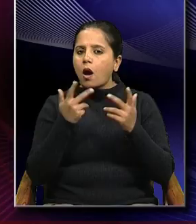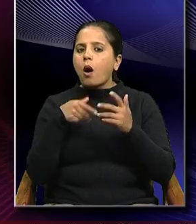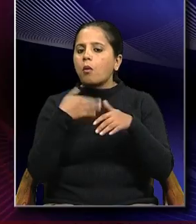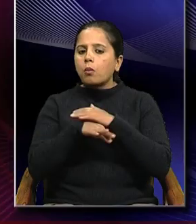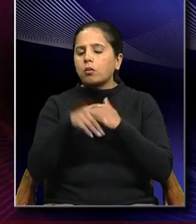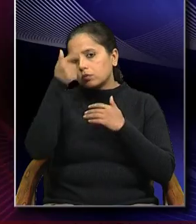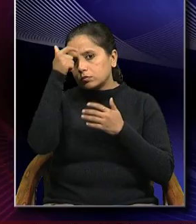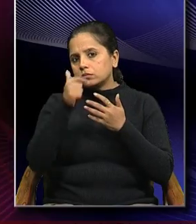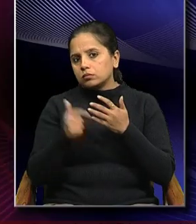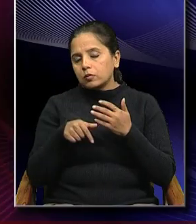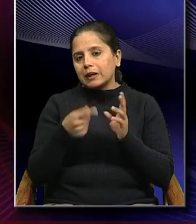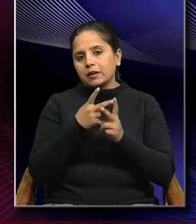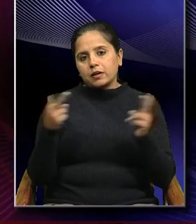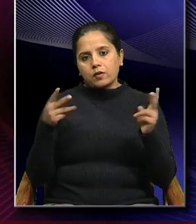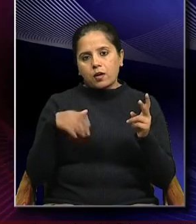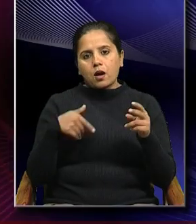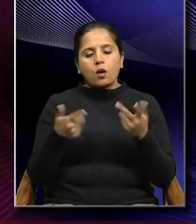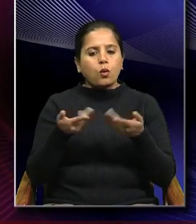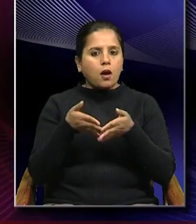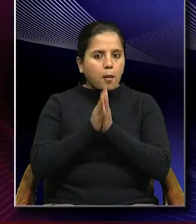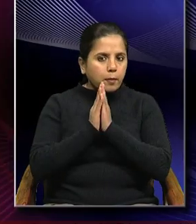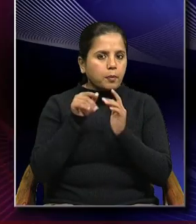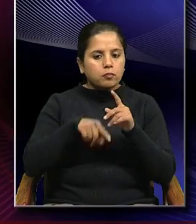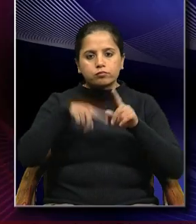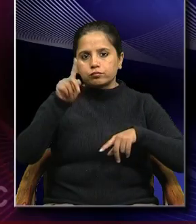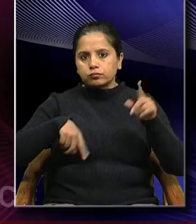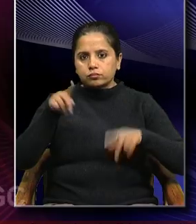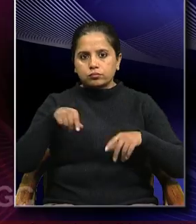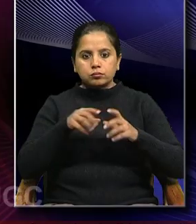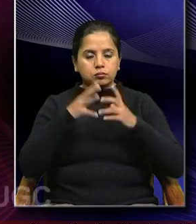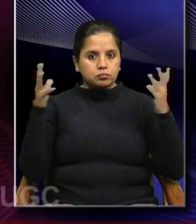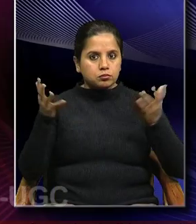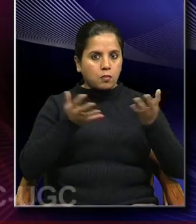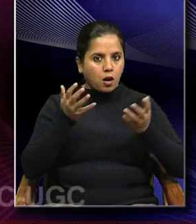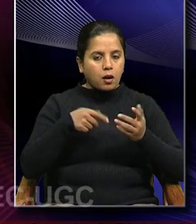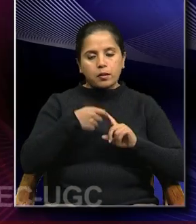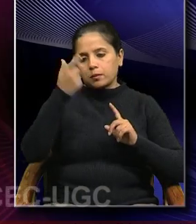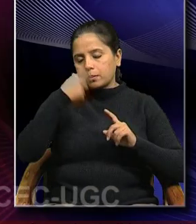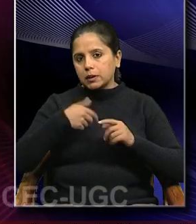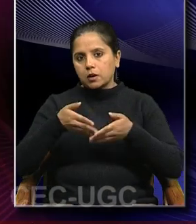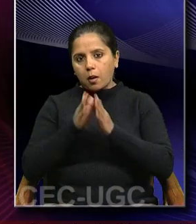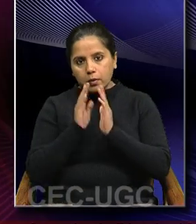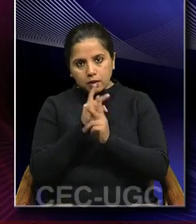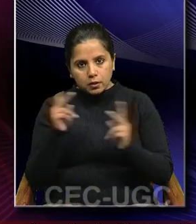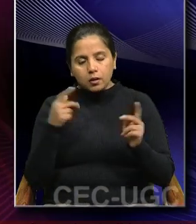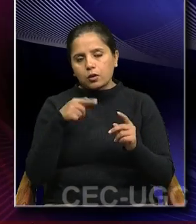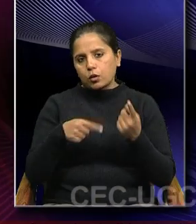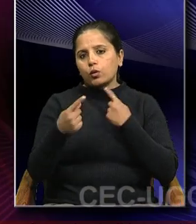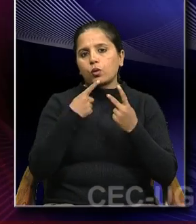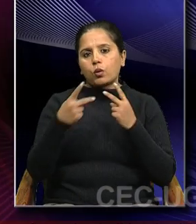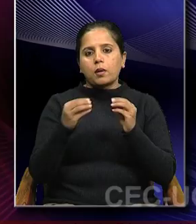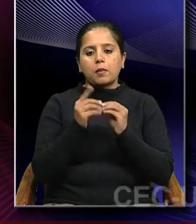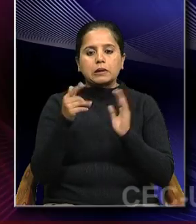about the different types of appeal ranging from mass market appeal to personal appeal, and then we will also talk about